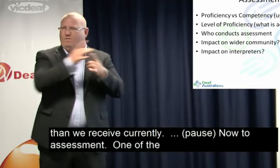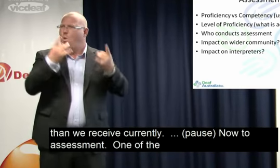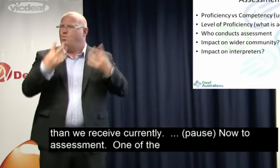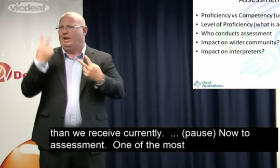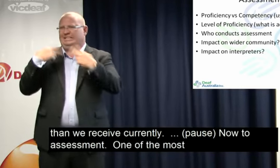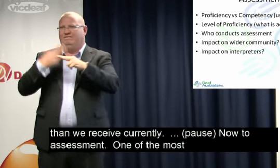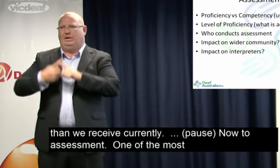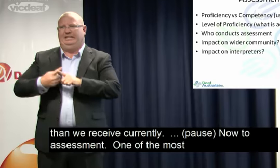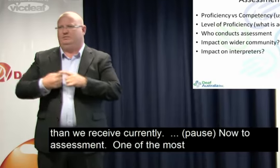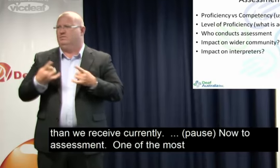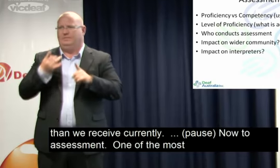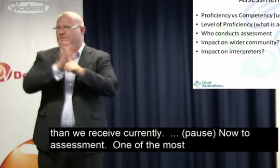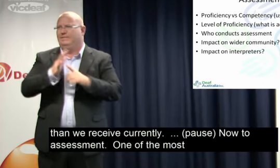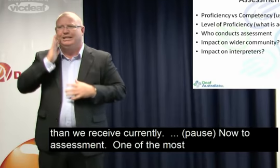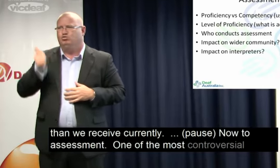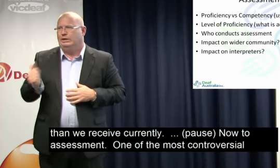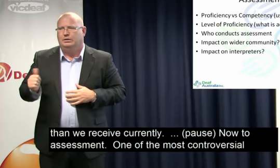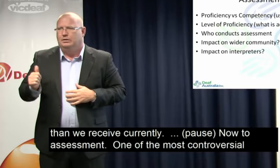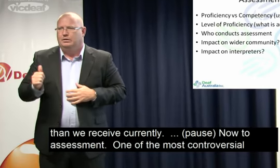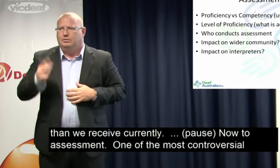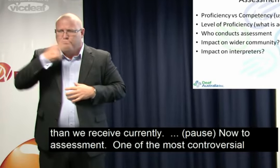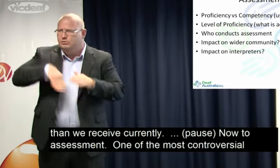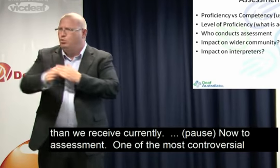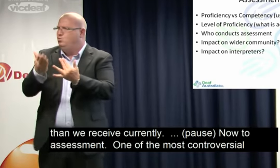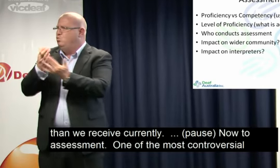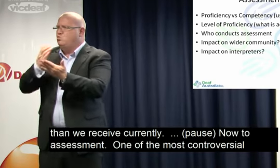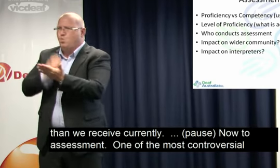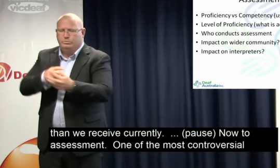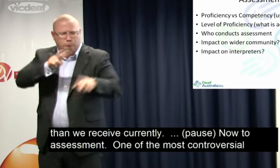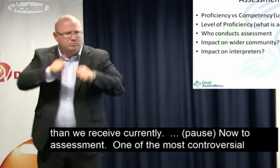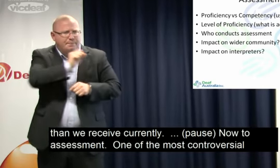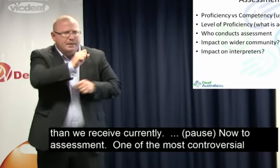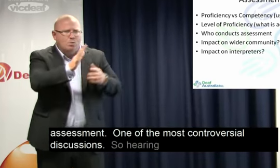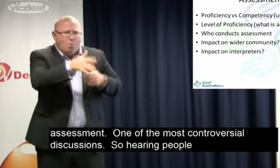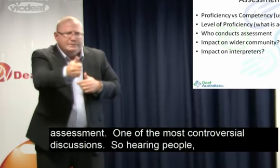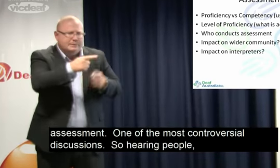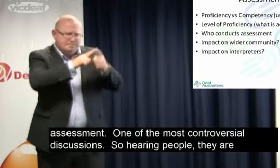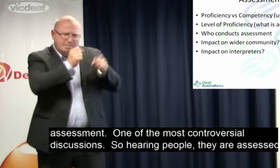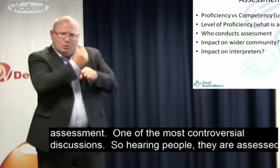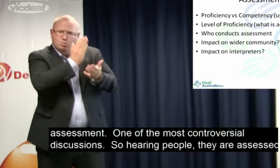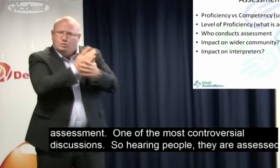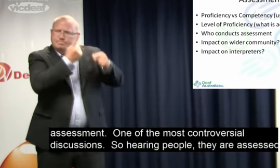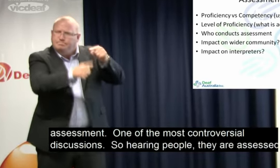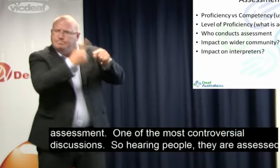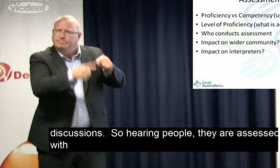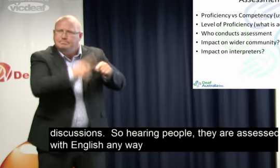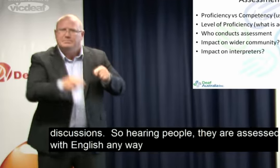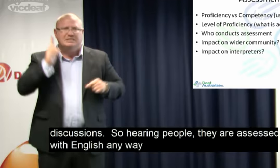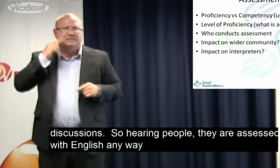I guess with hearing people, they're assessed with English anyway, whether it's through various courses, their various competencies to ensure that